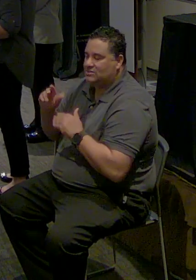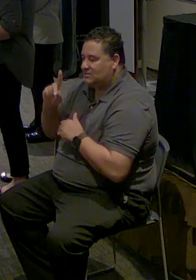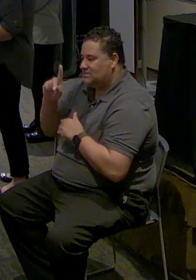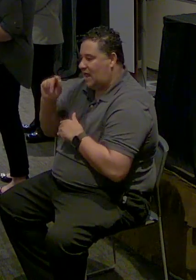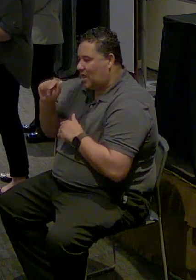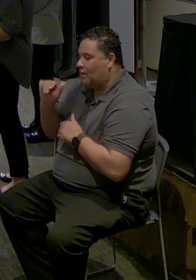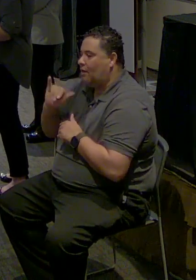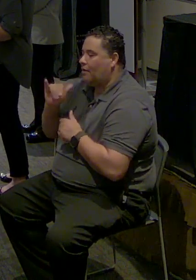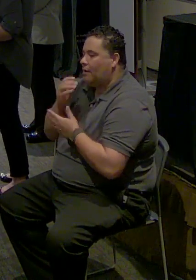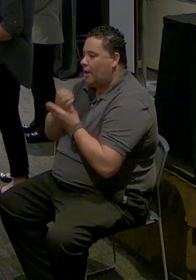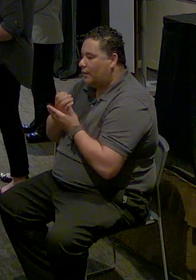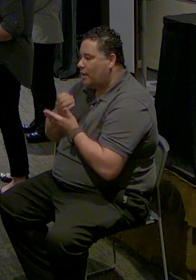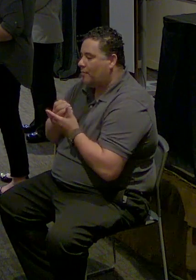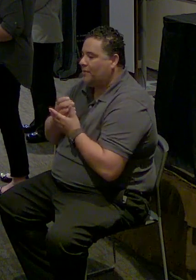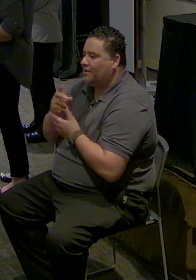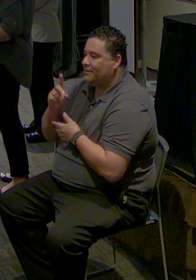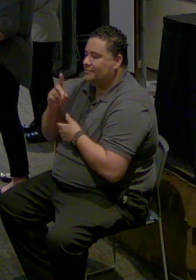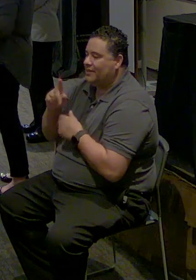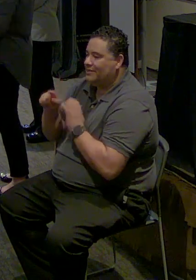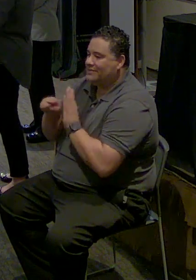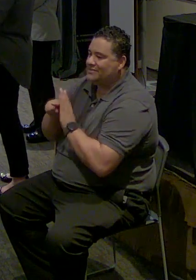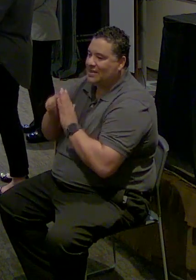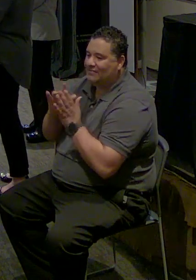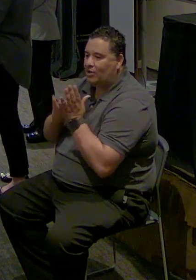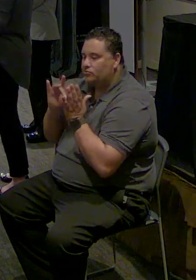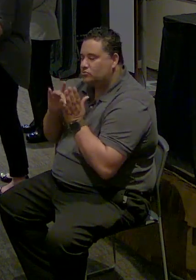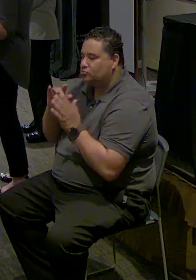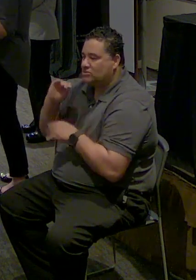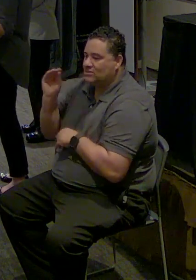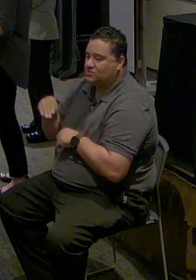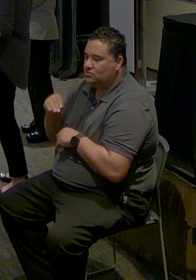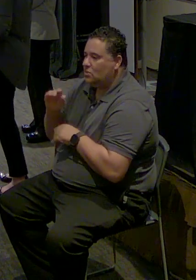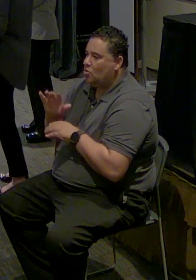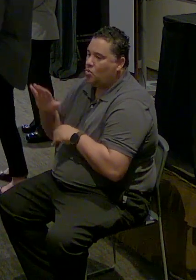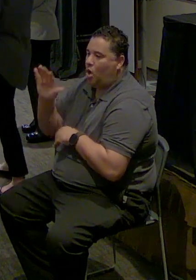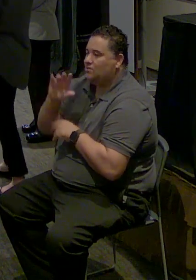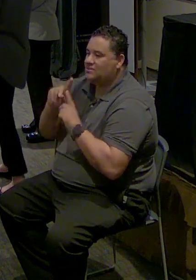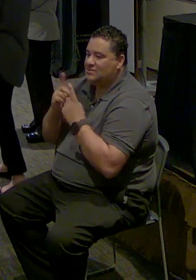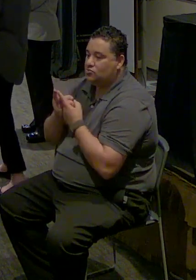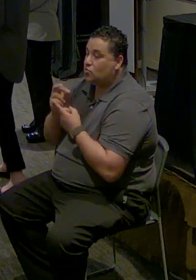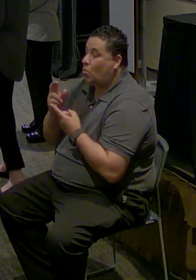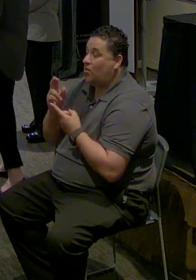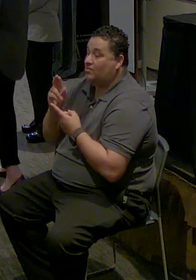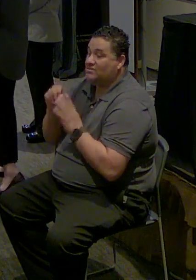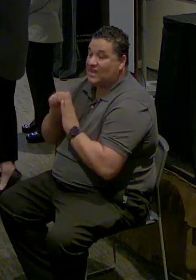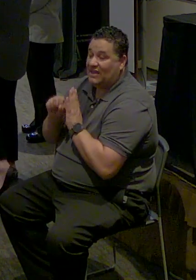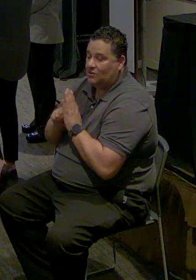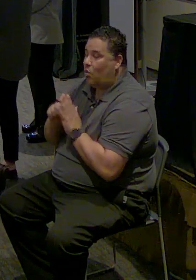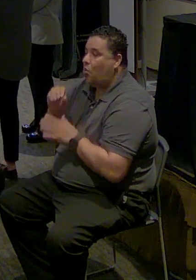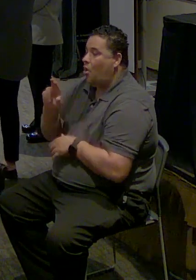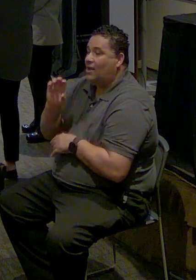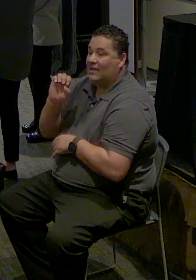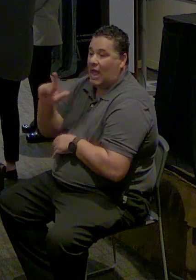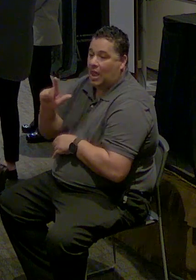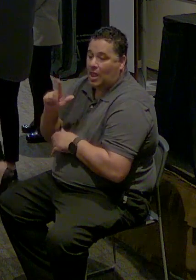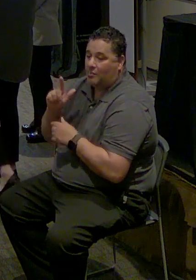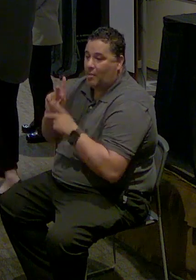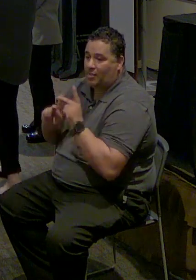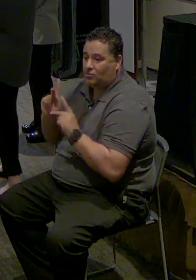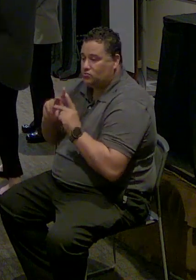like economically disadvantaged percentages across districts across the state, or EL